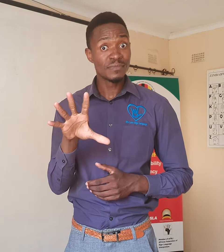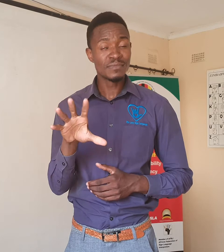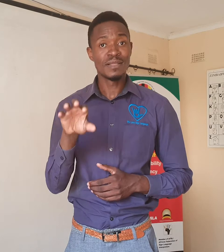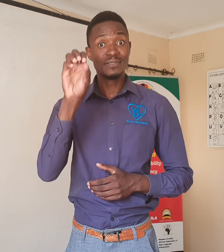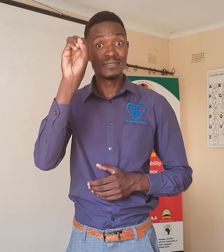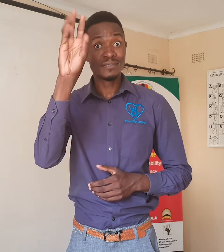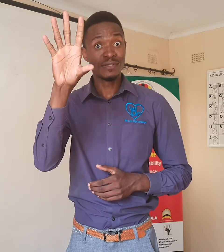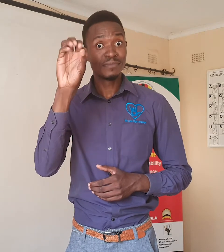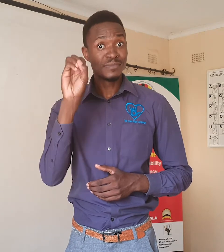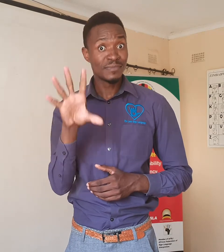September,